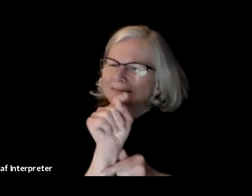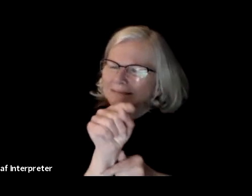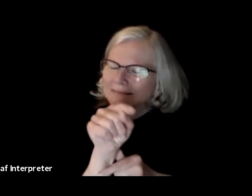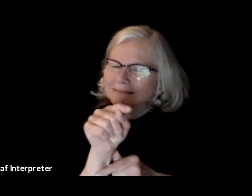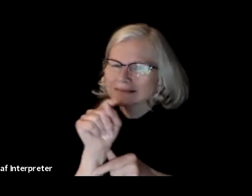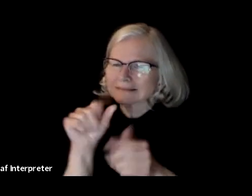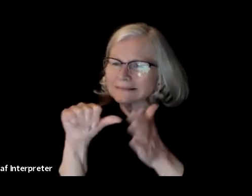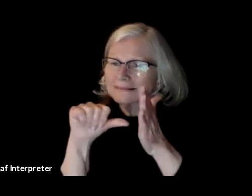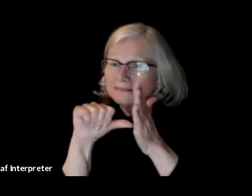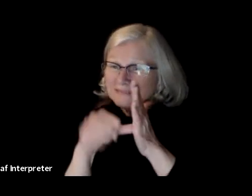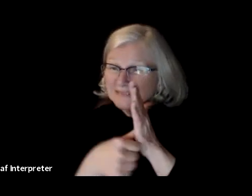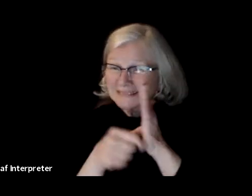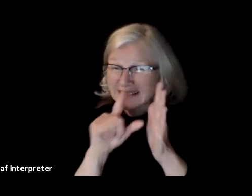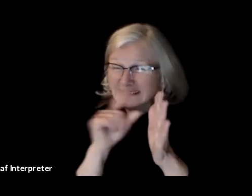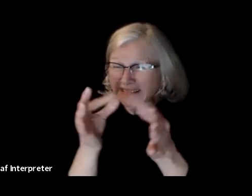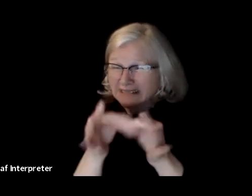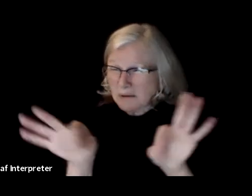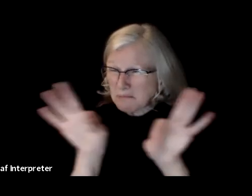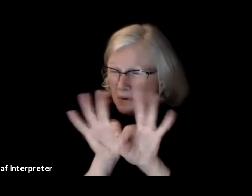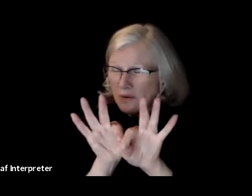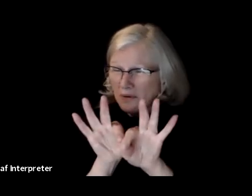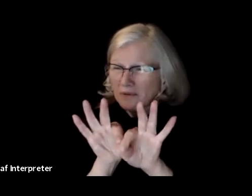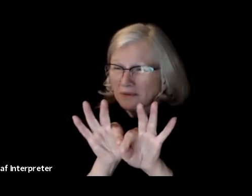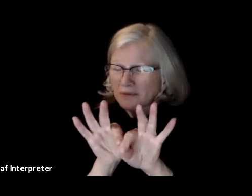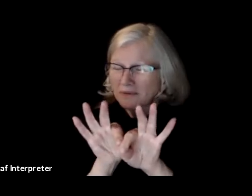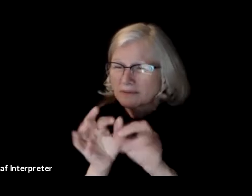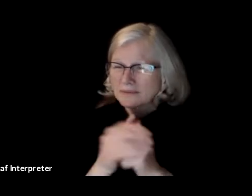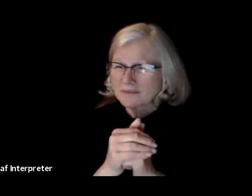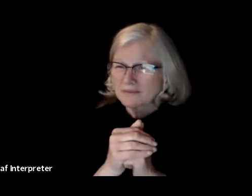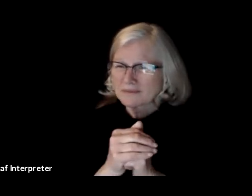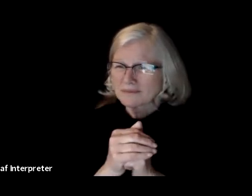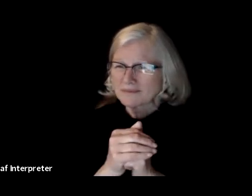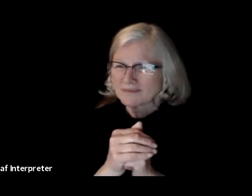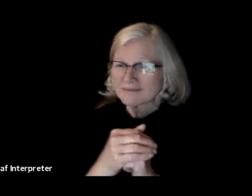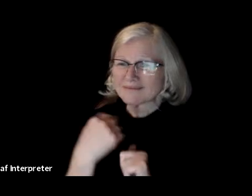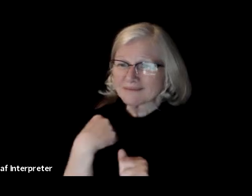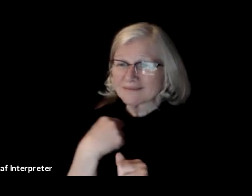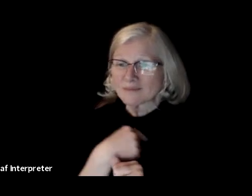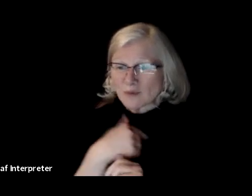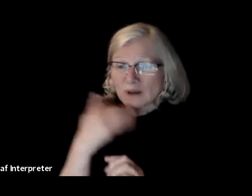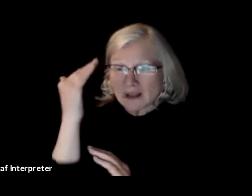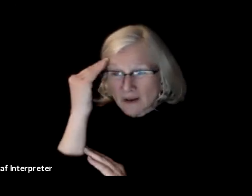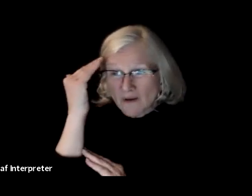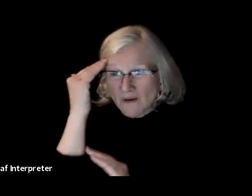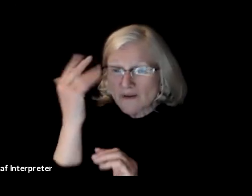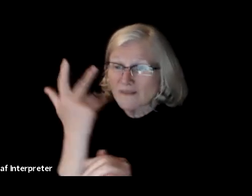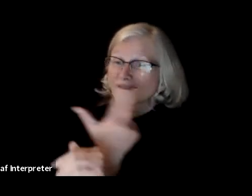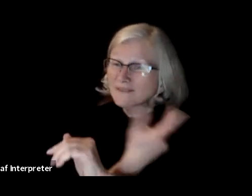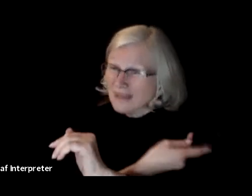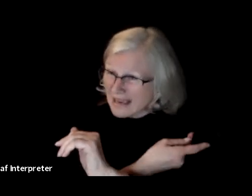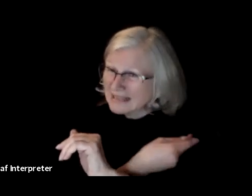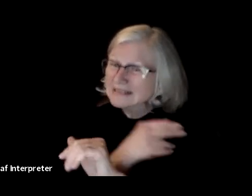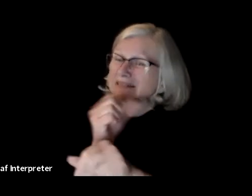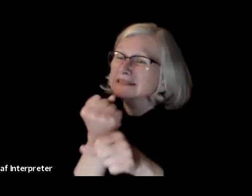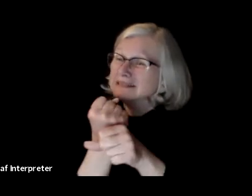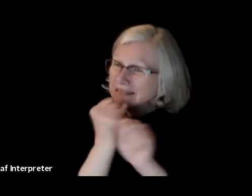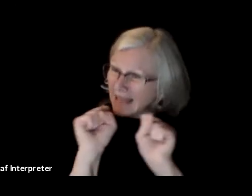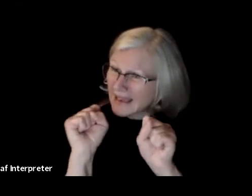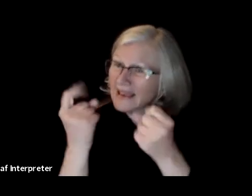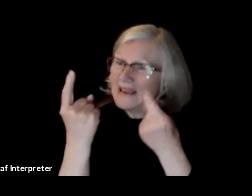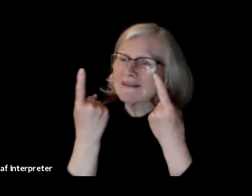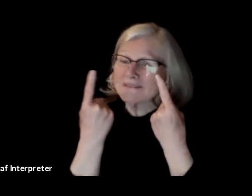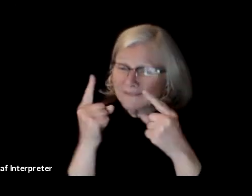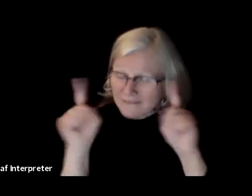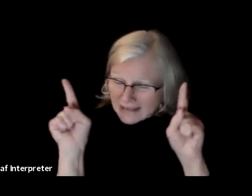incredibly important it is that we know that these vaccines are safe and effective, and so we appreciate the